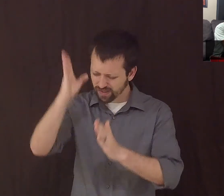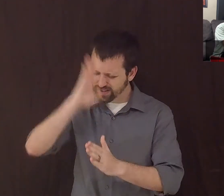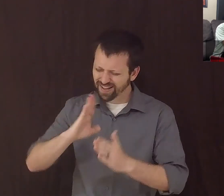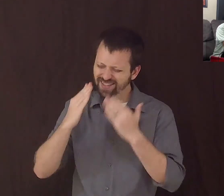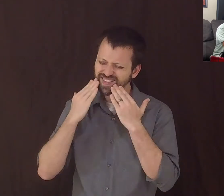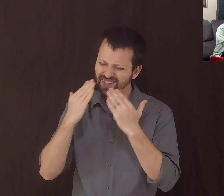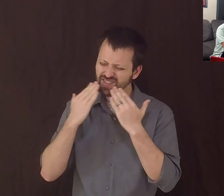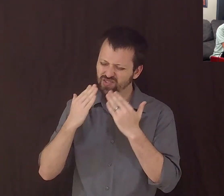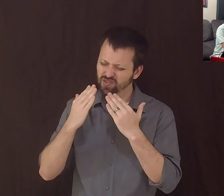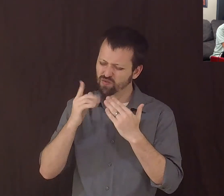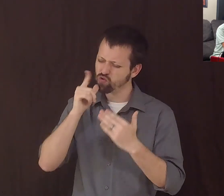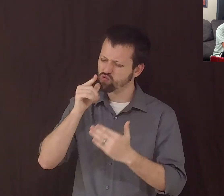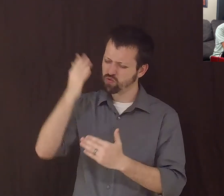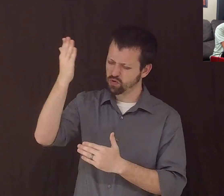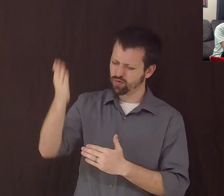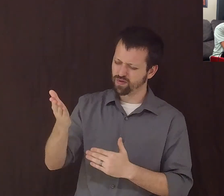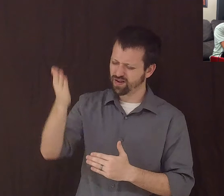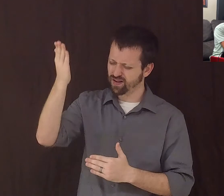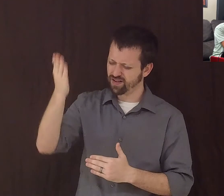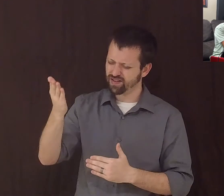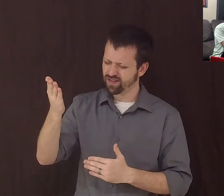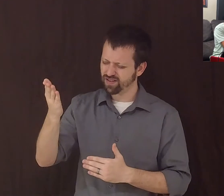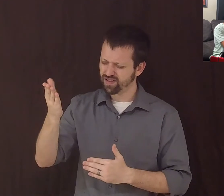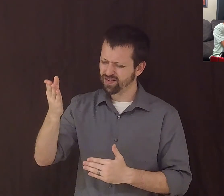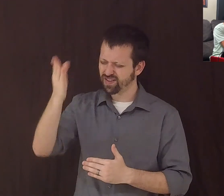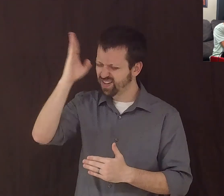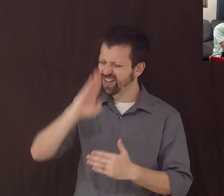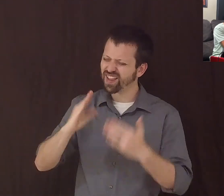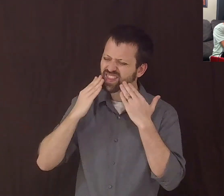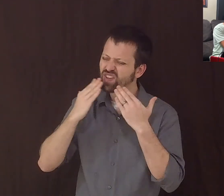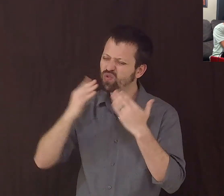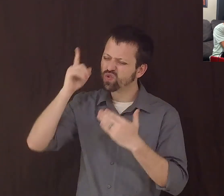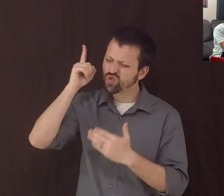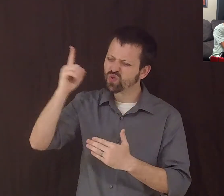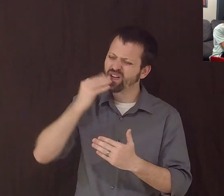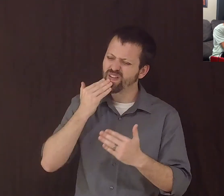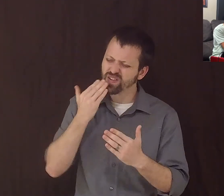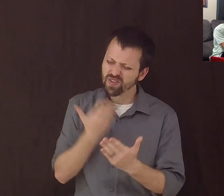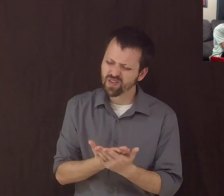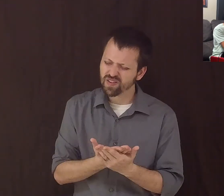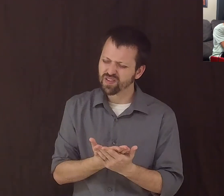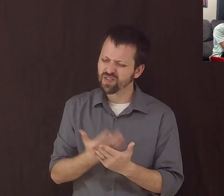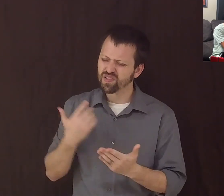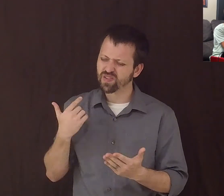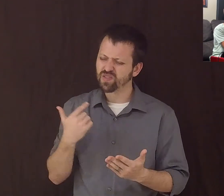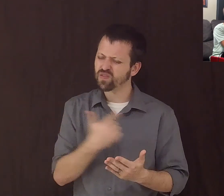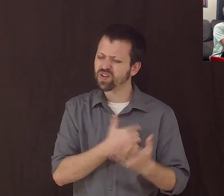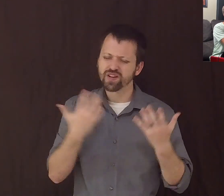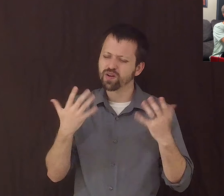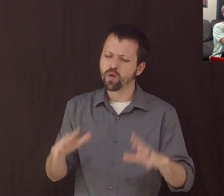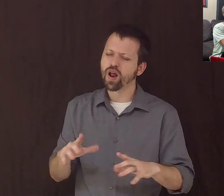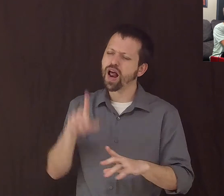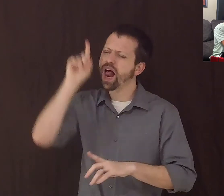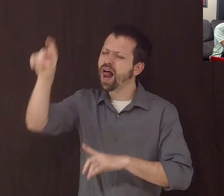Thank you for being who you are. God, we just want to thank you for being good. We don't want to ask anything. We